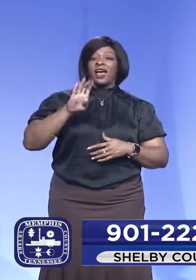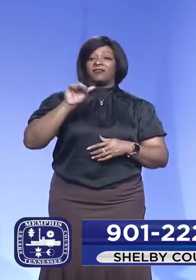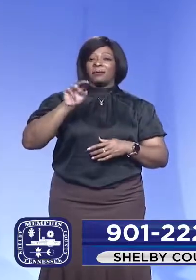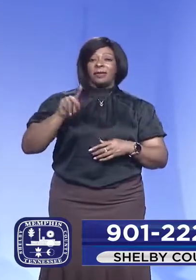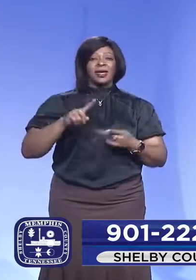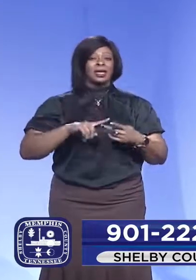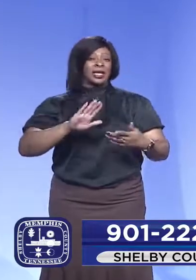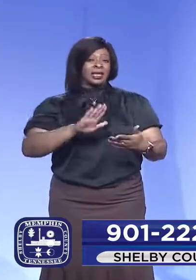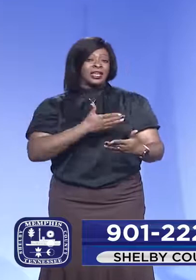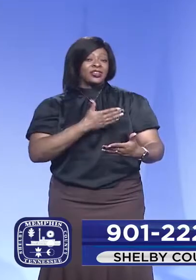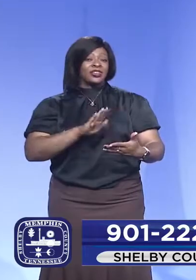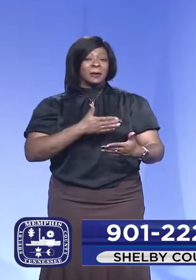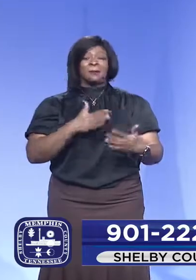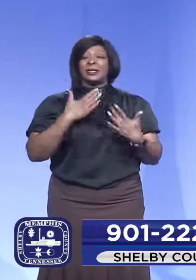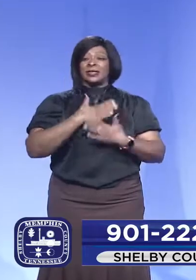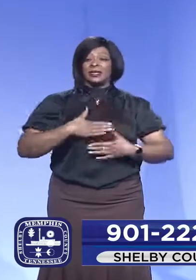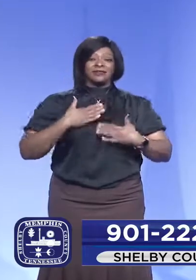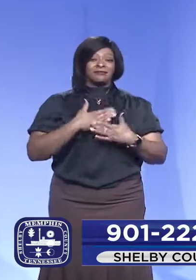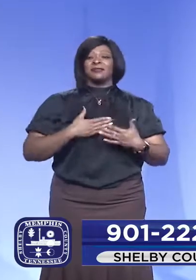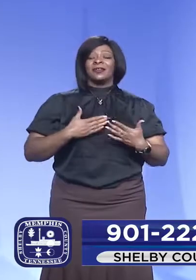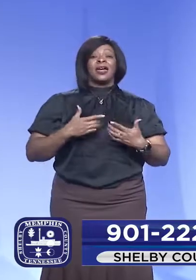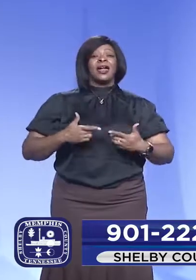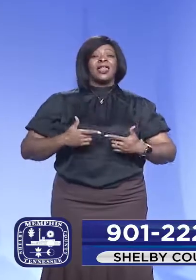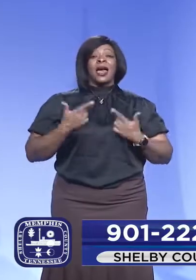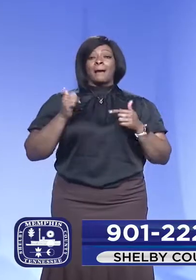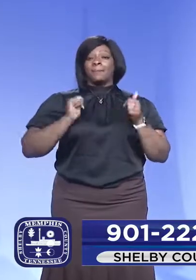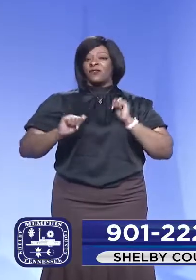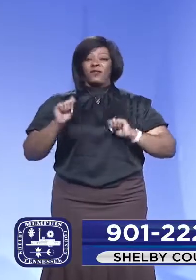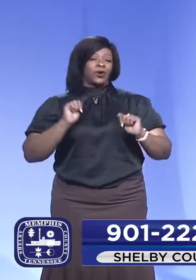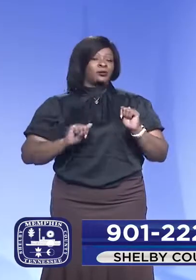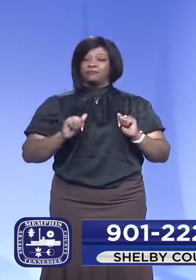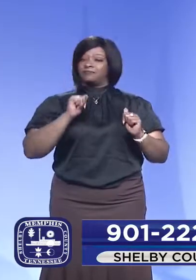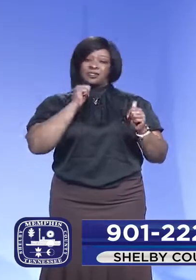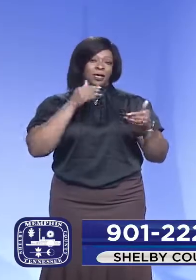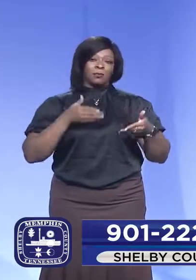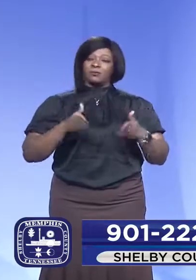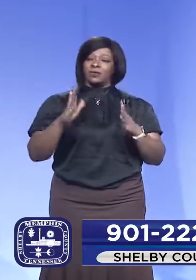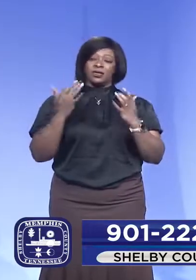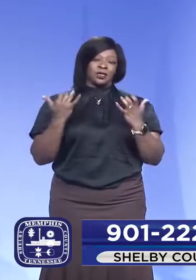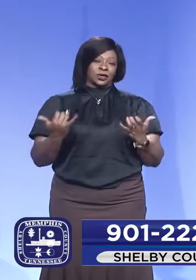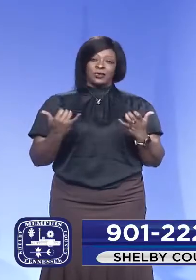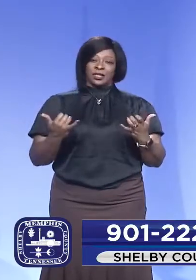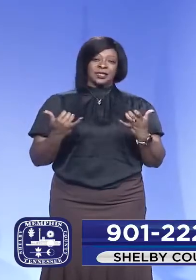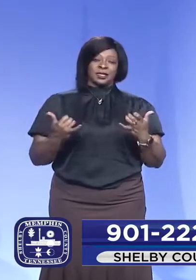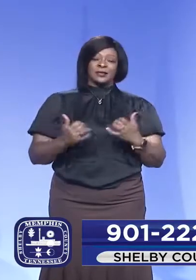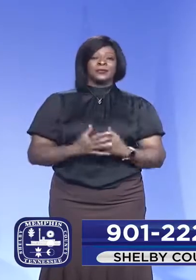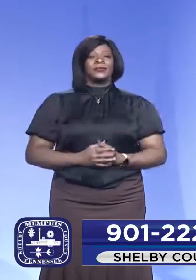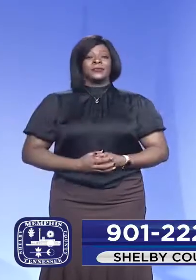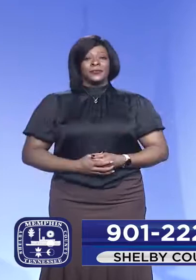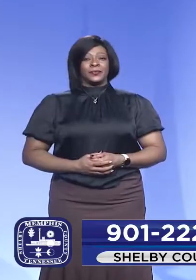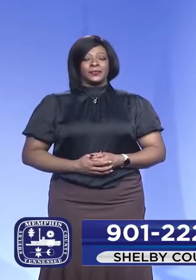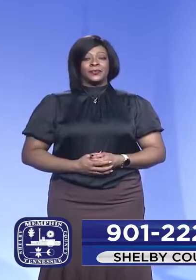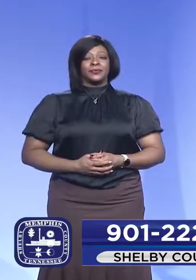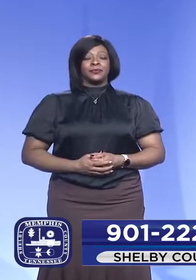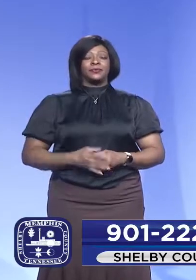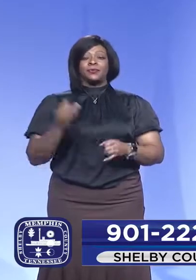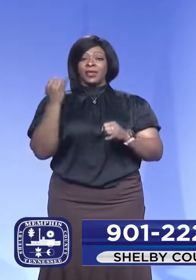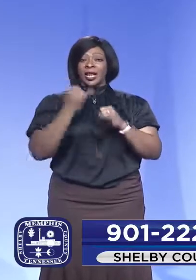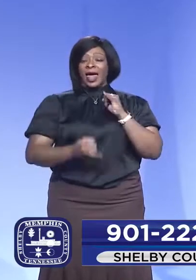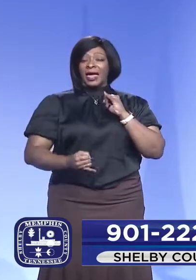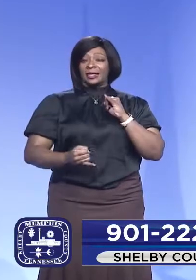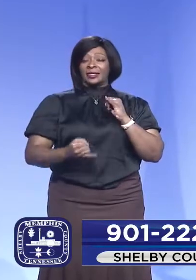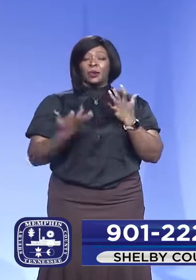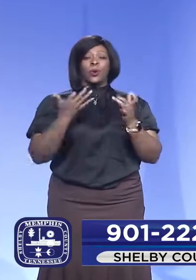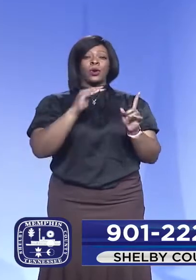aspect and live performances are not permitted at this current time. Last thing I want